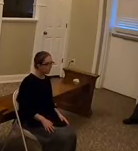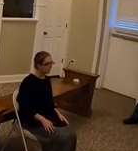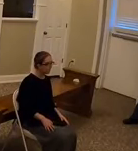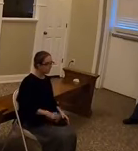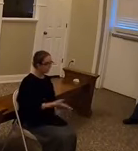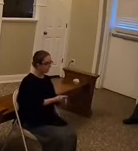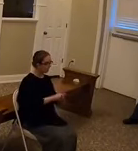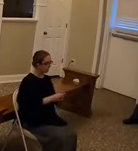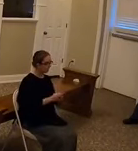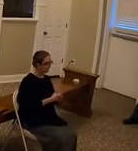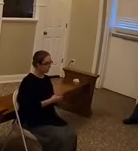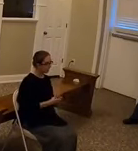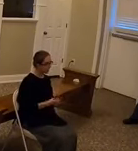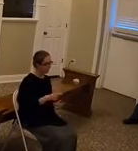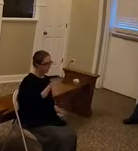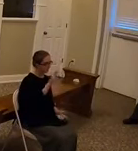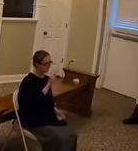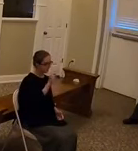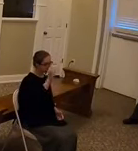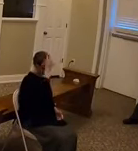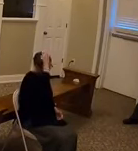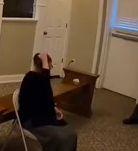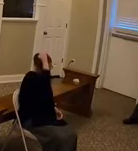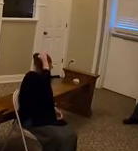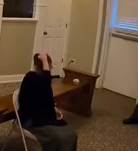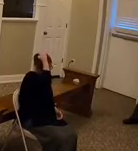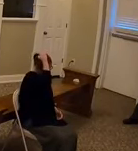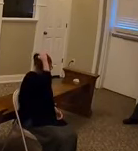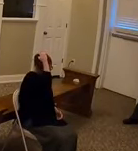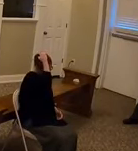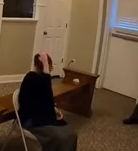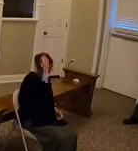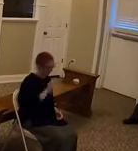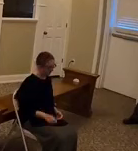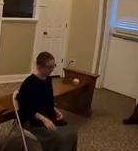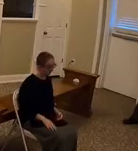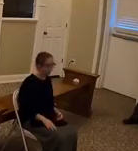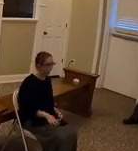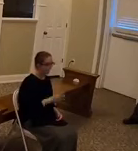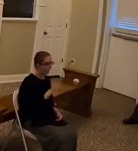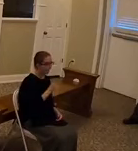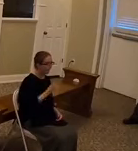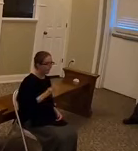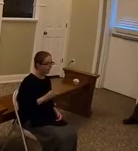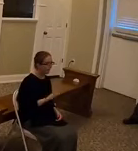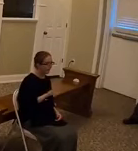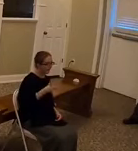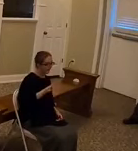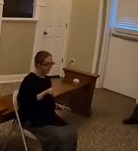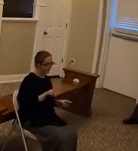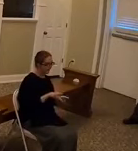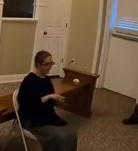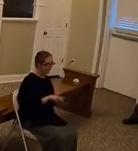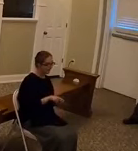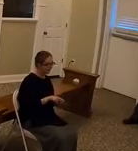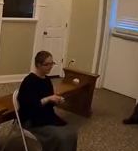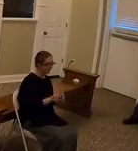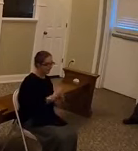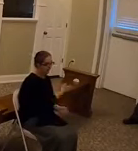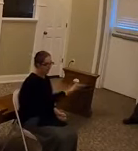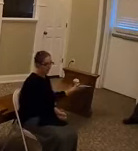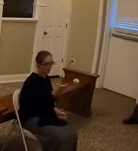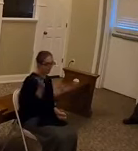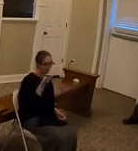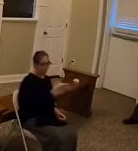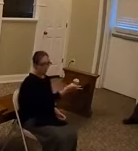it just begins to crumble down. Amen. And it's kind of like that to us.